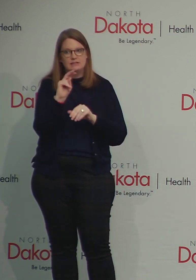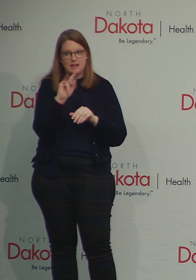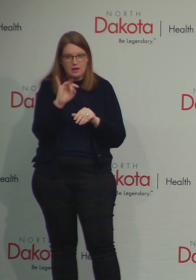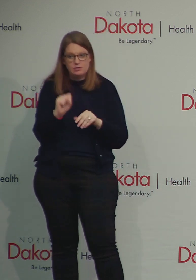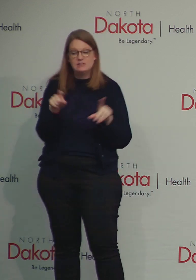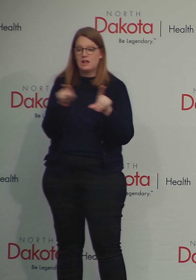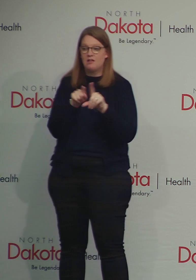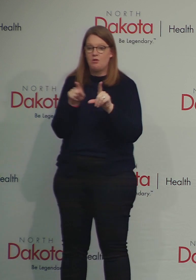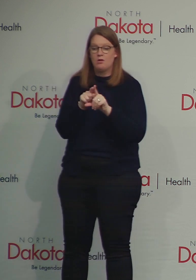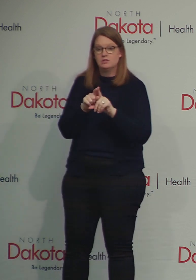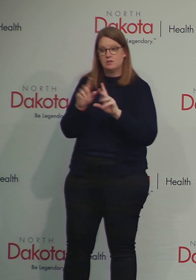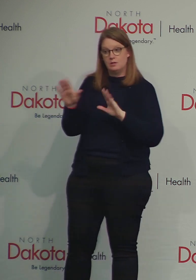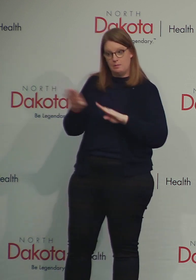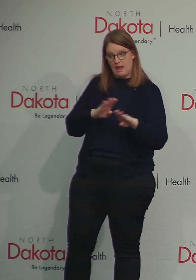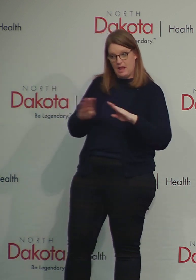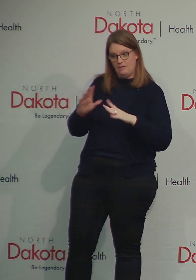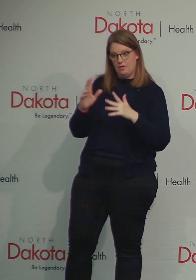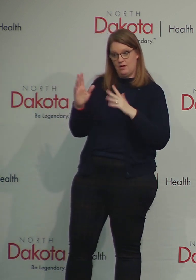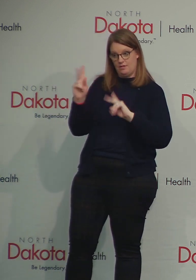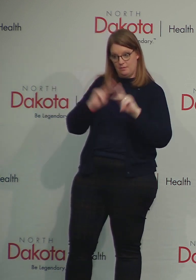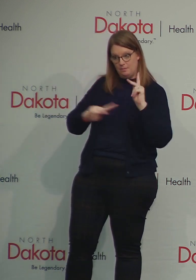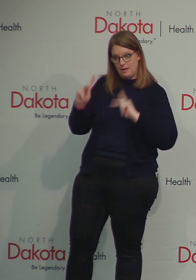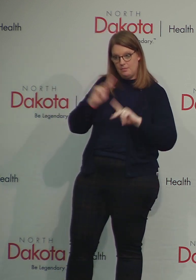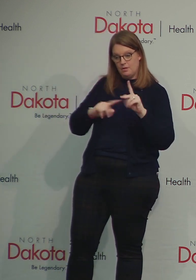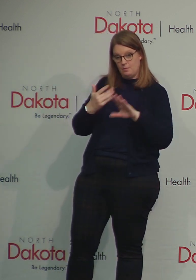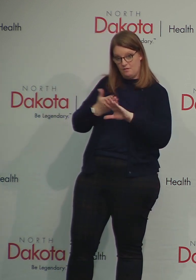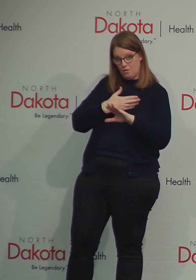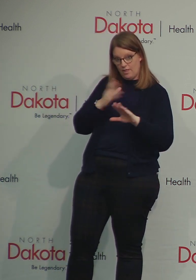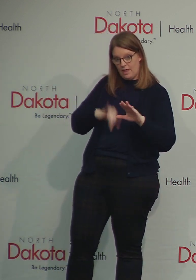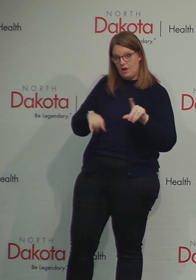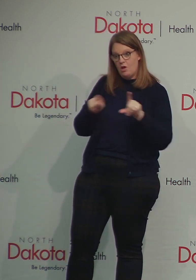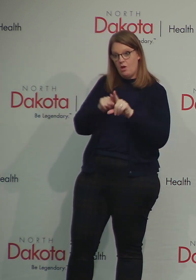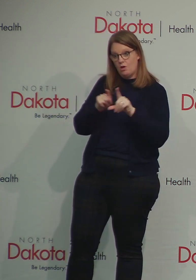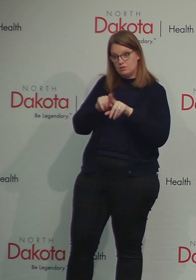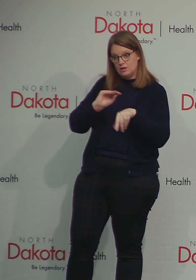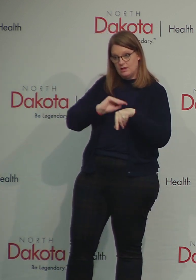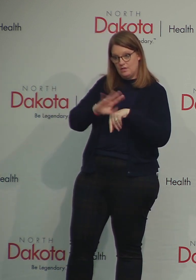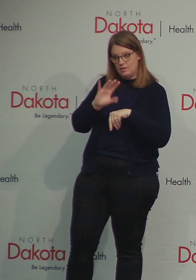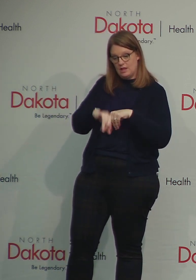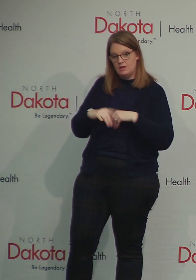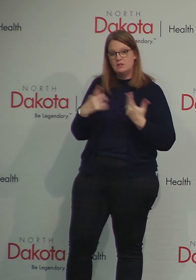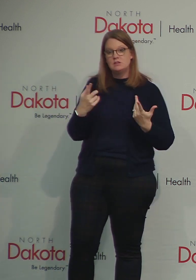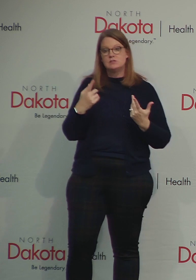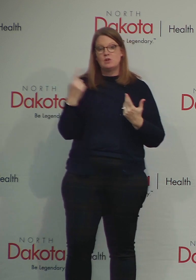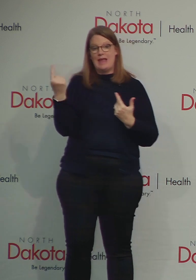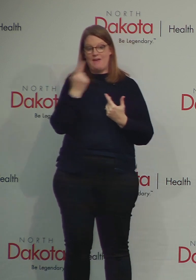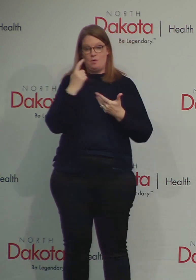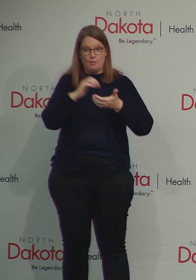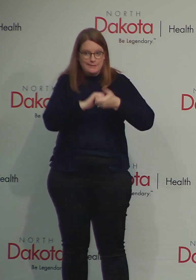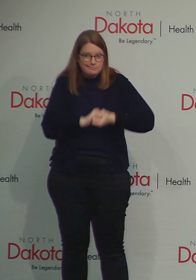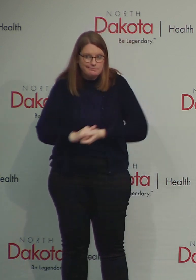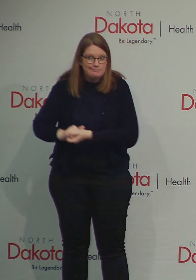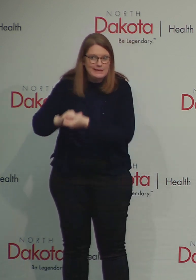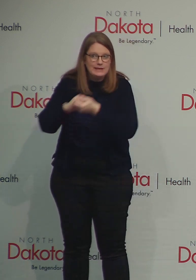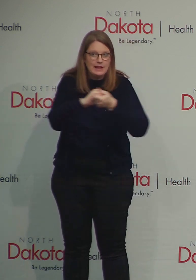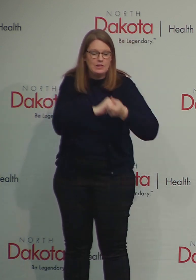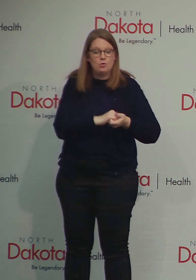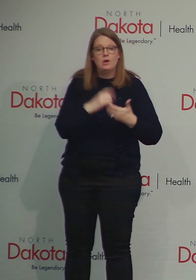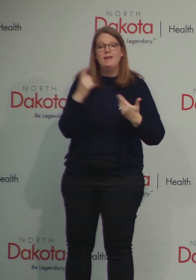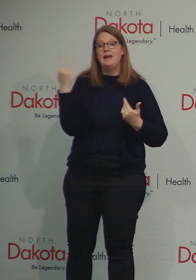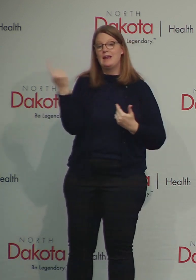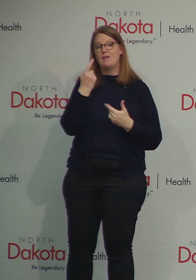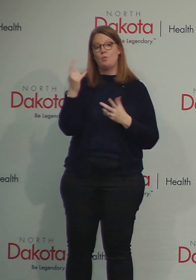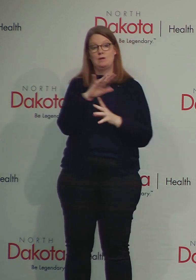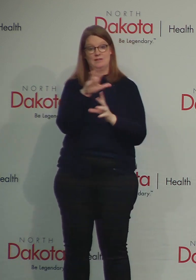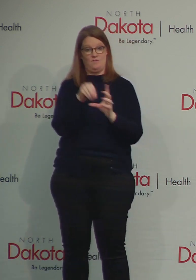individual responsibility or businesses prior to that also had a factor. So this is everybody in it together, and everybody that was